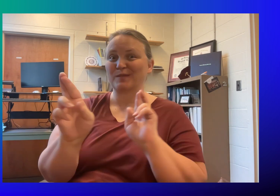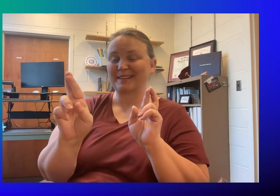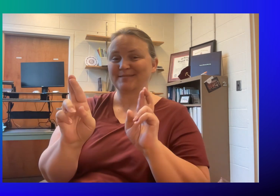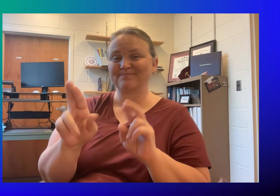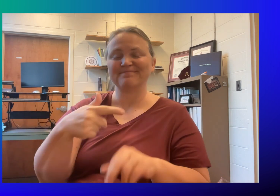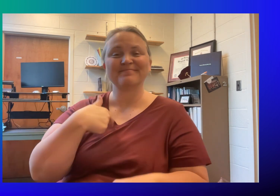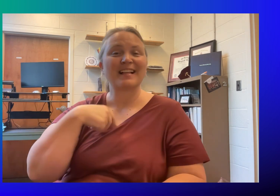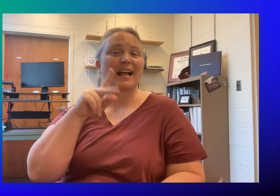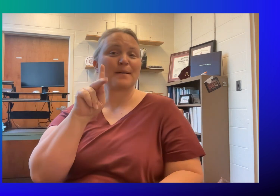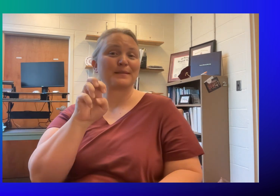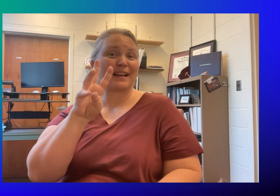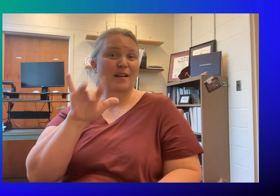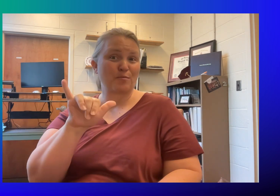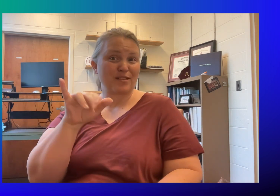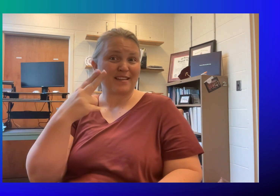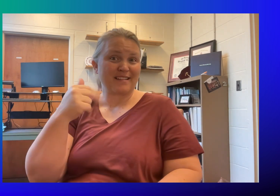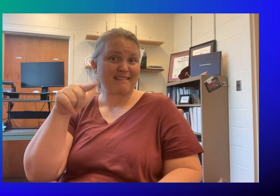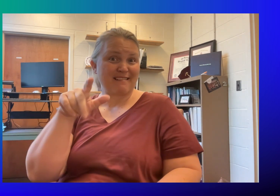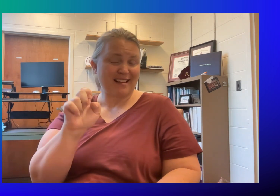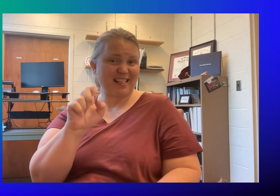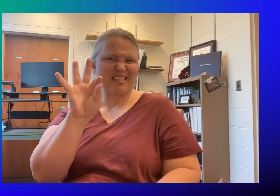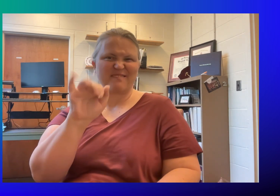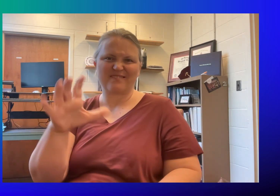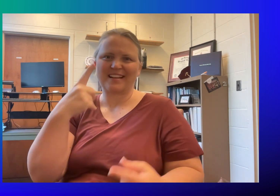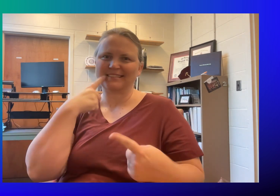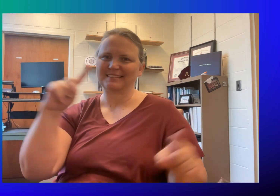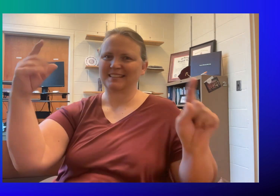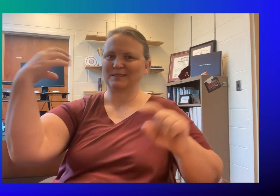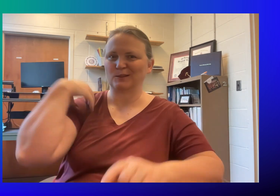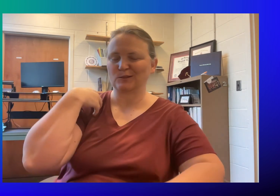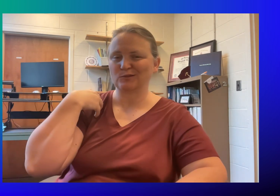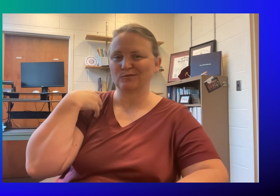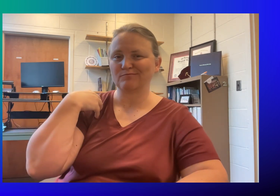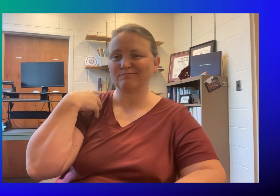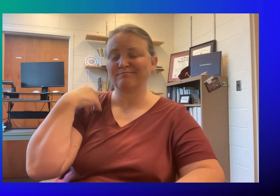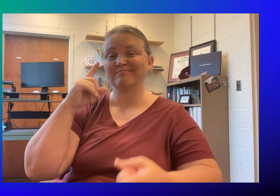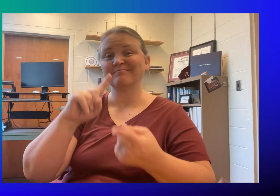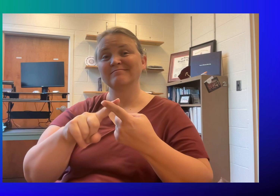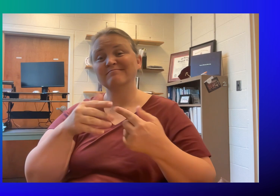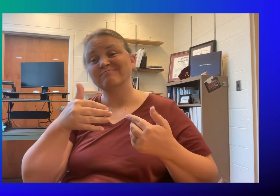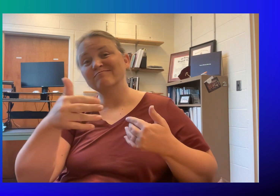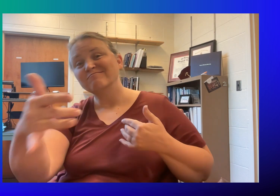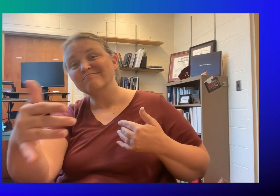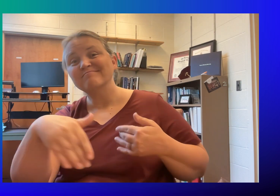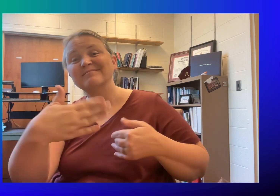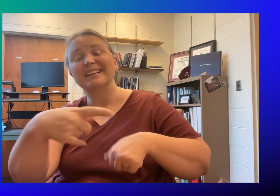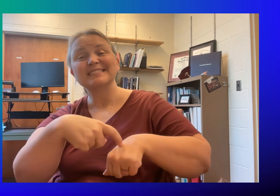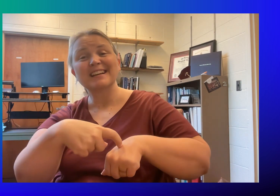I'm Kimberly J. Hale, Faculty Success Coach. Until next time, keep exploring to find what works for you.